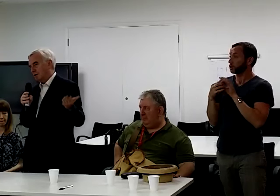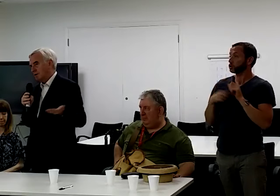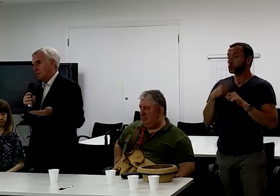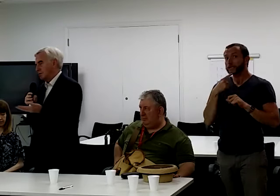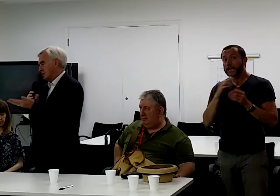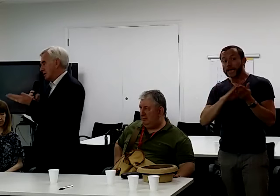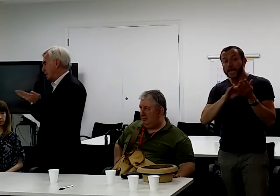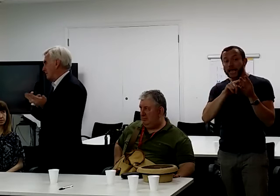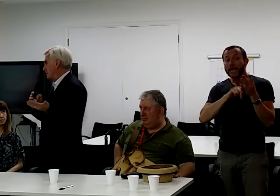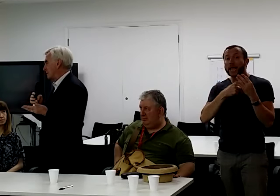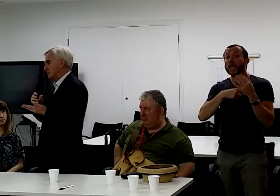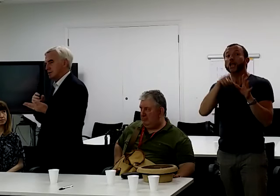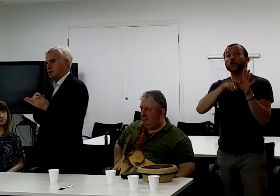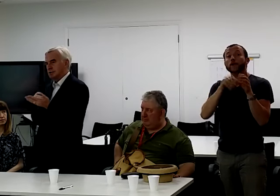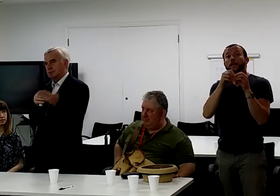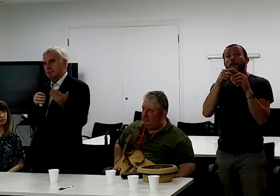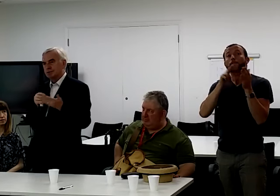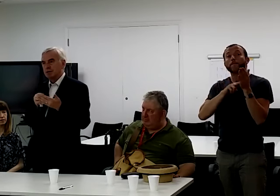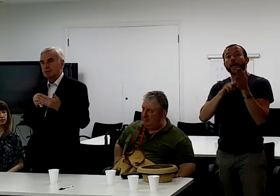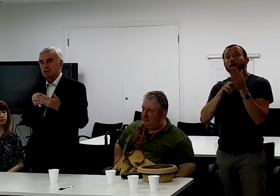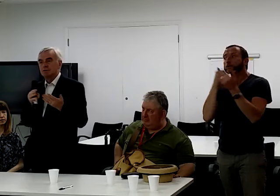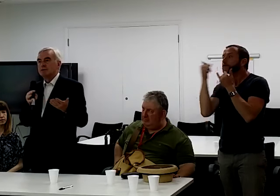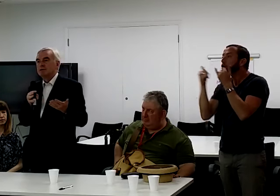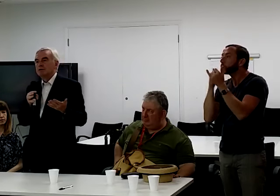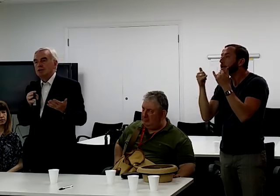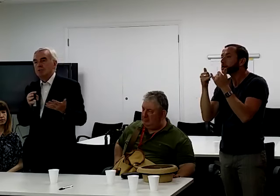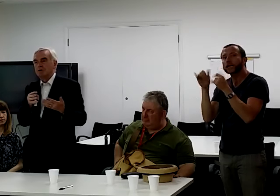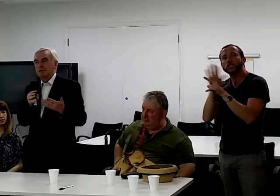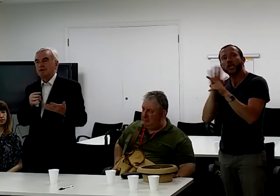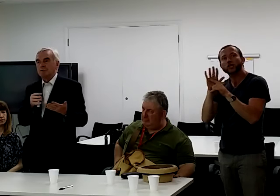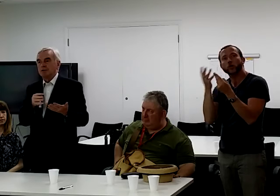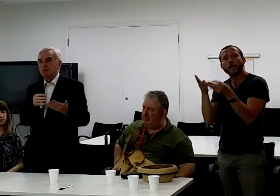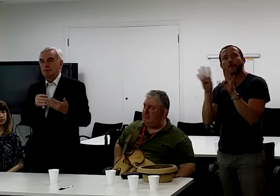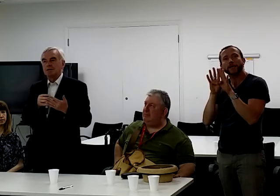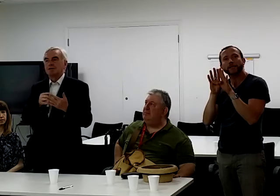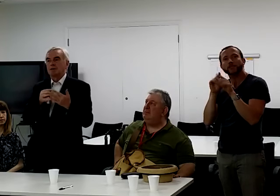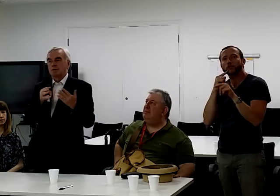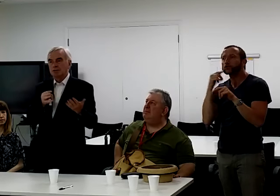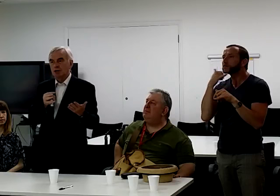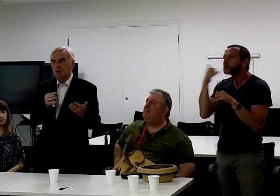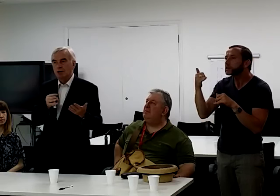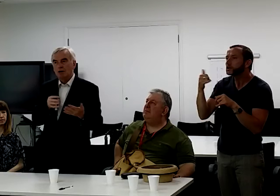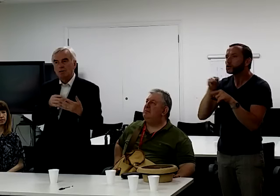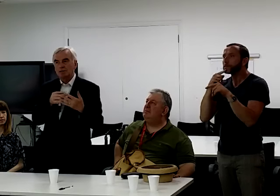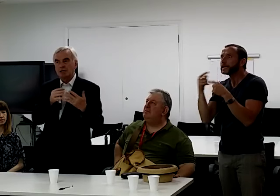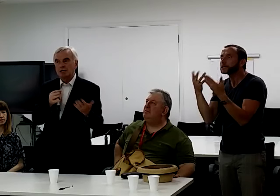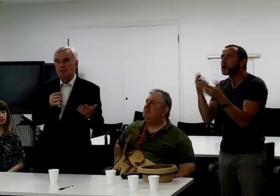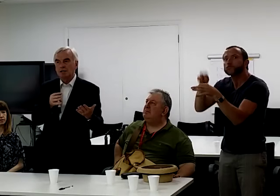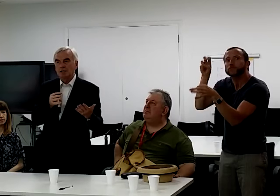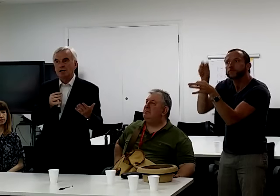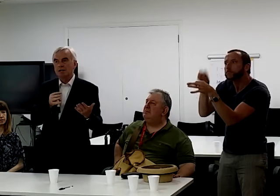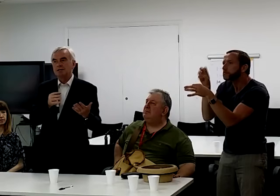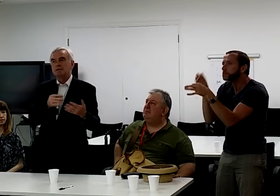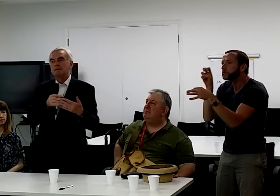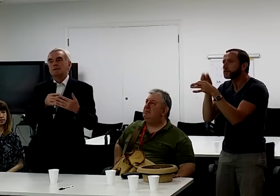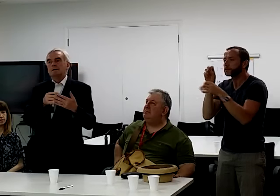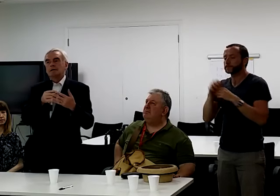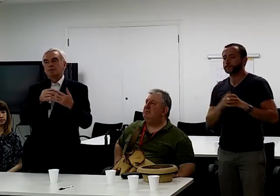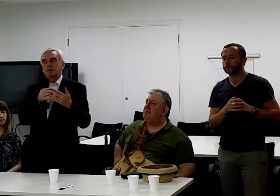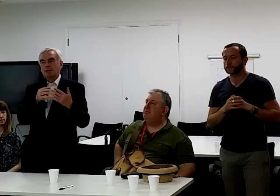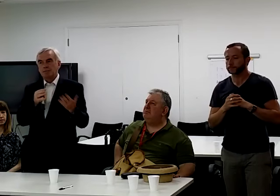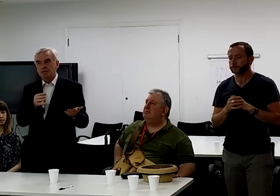Hilary Benn was phoning around shadow cabinet members urging them to resign. So Jeremy phoned up Hilary Benn to find out what was going on. It was late at